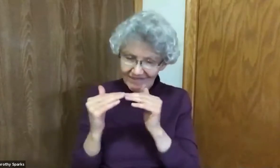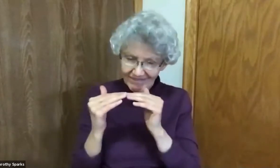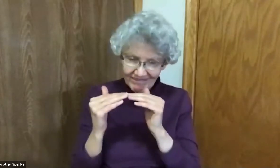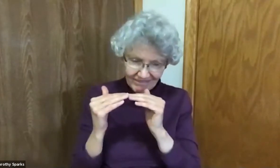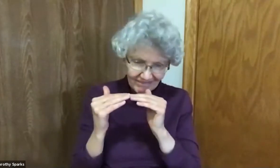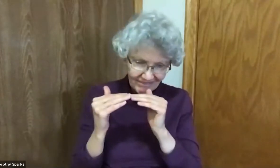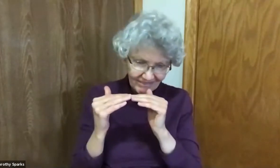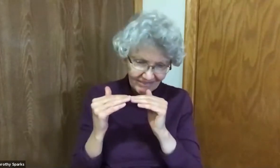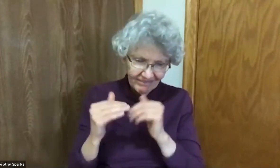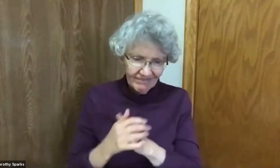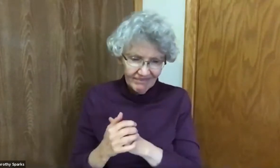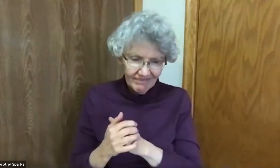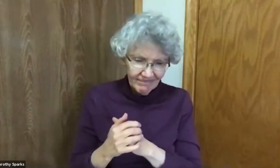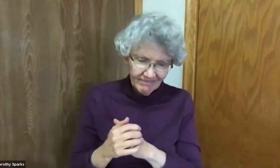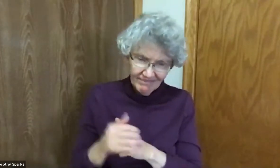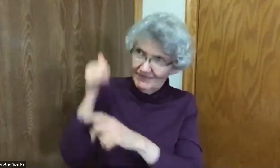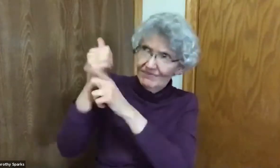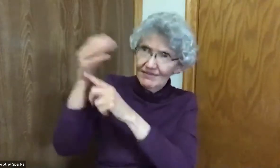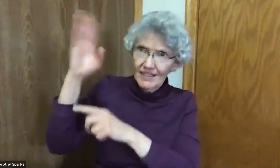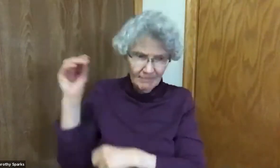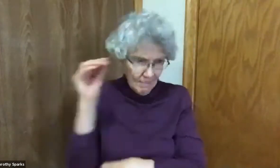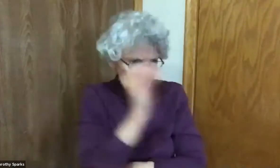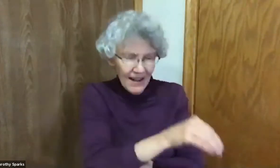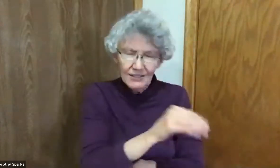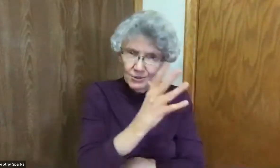They will be called trees of justice,